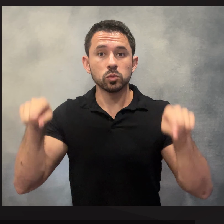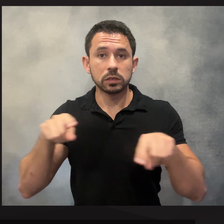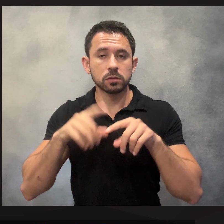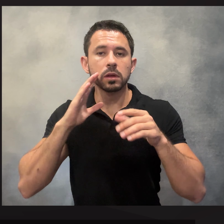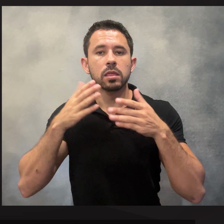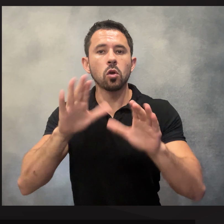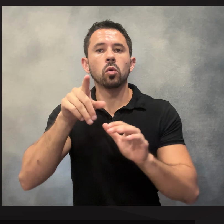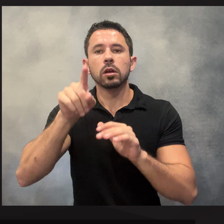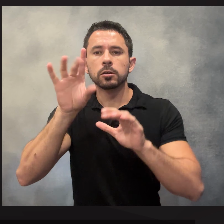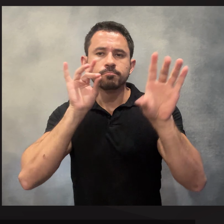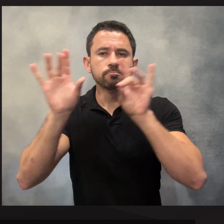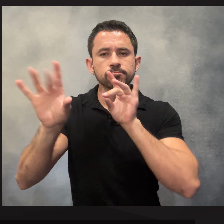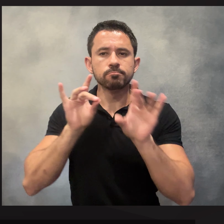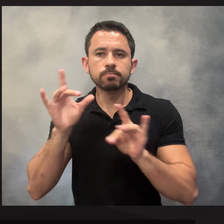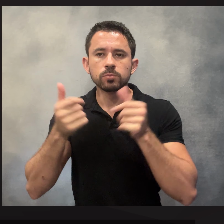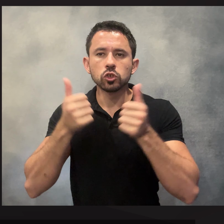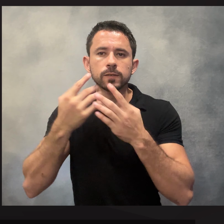filter.